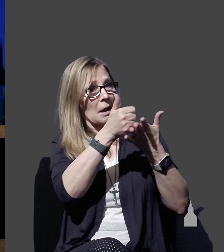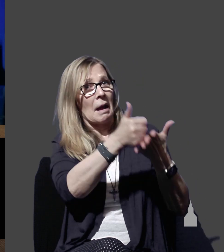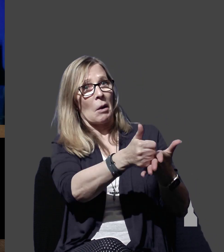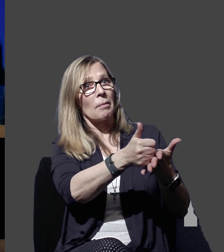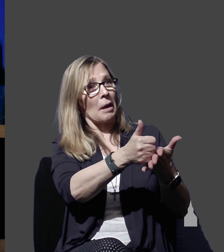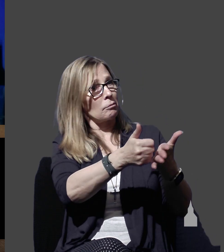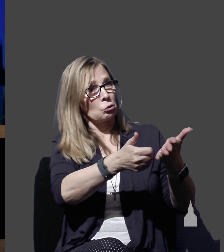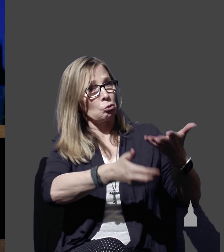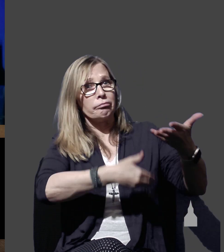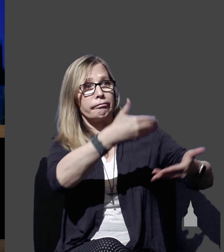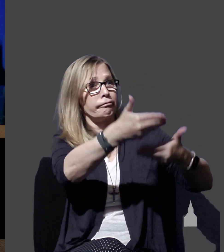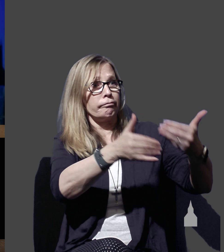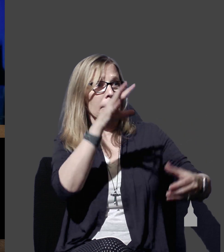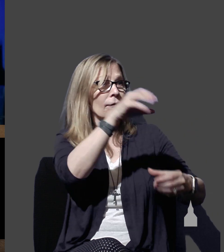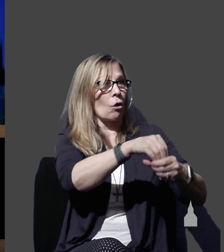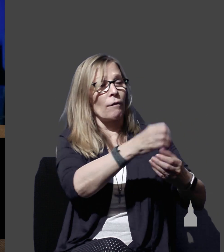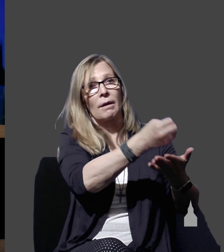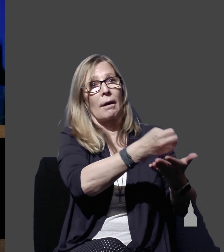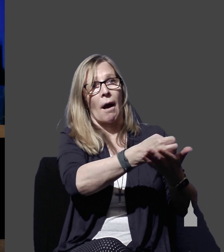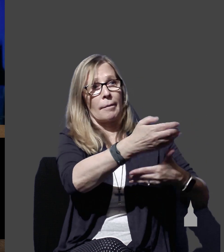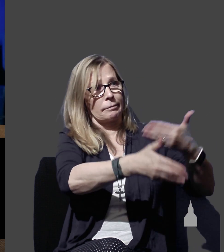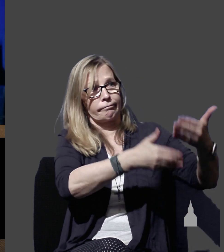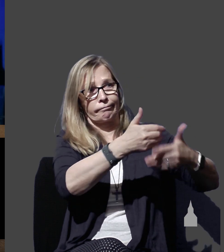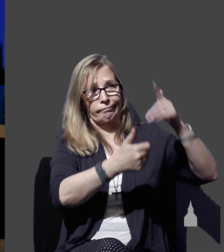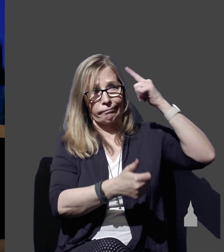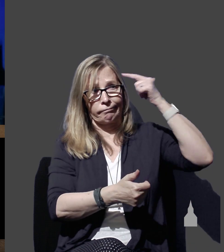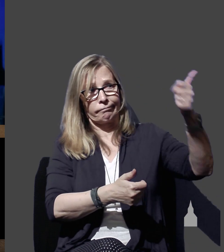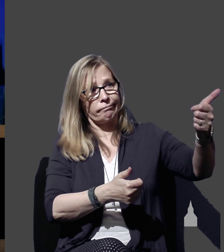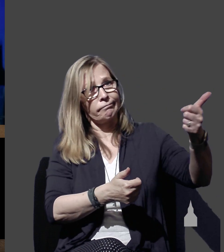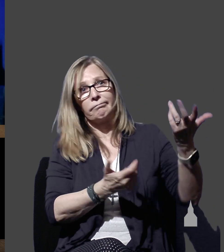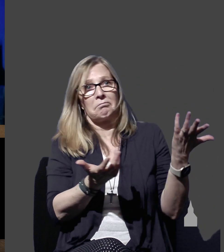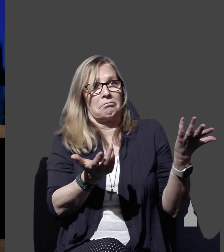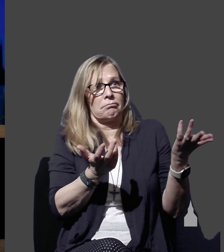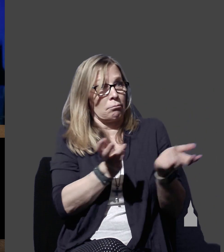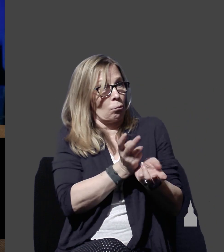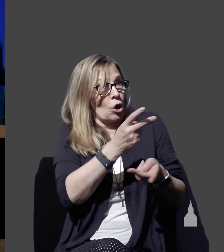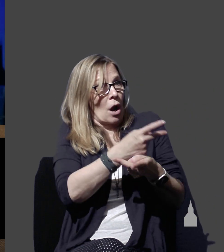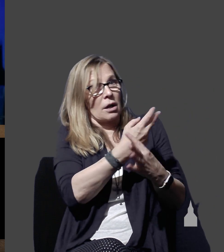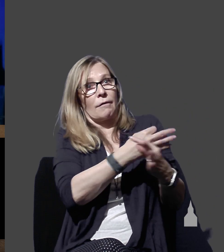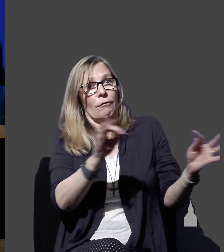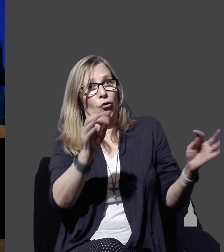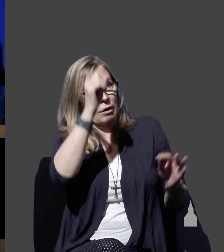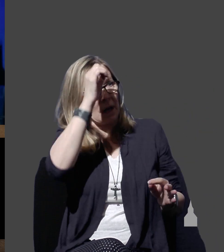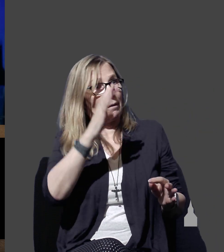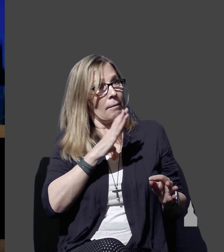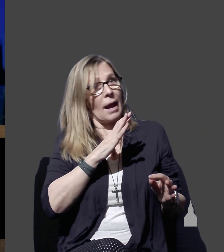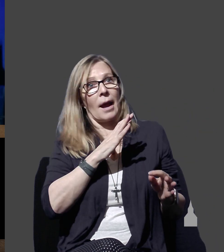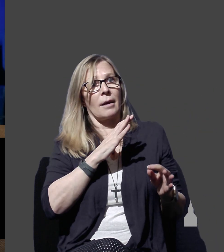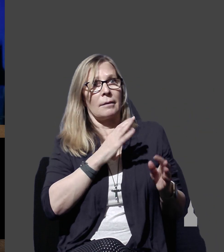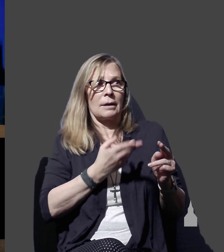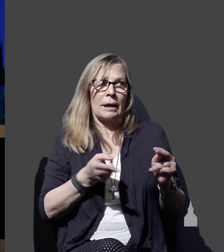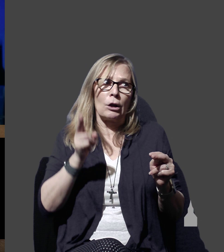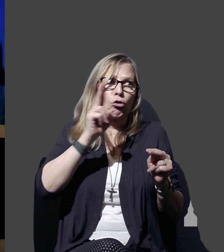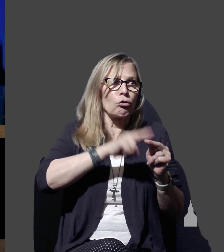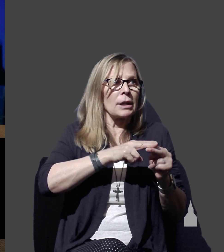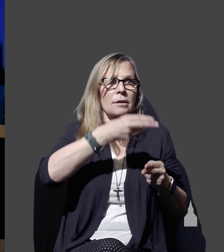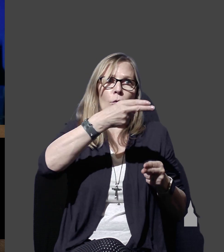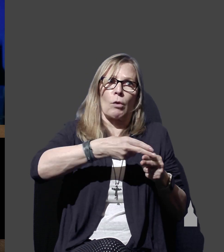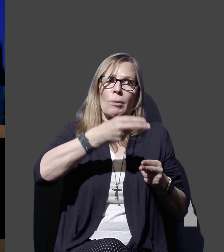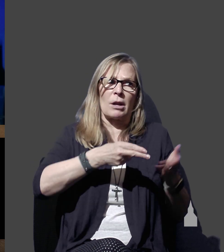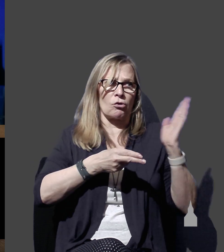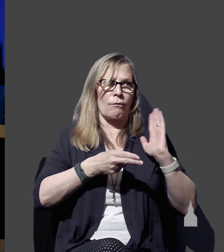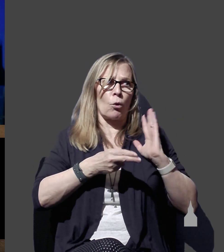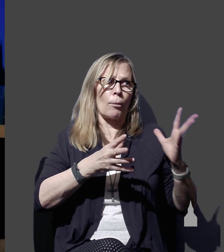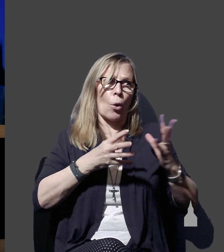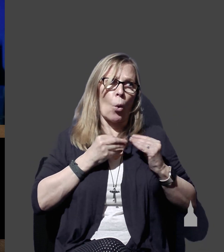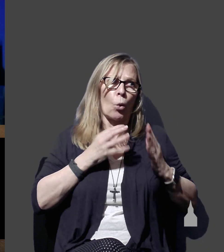to operate in the economy. A productive freedman also increased the reputation and income of his former owner